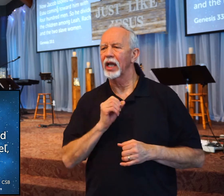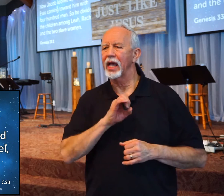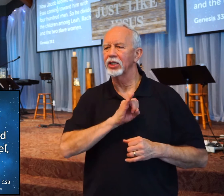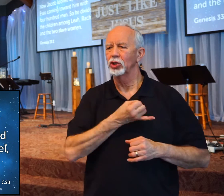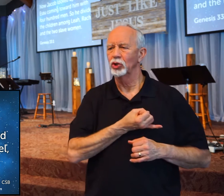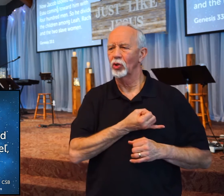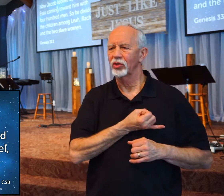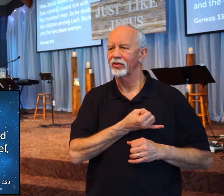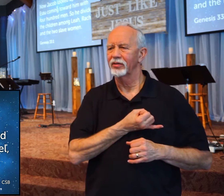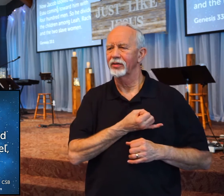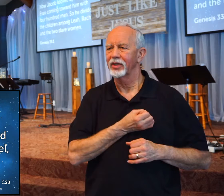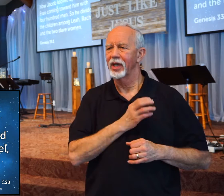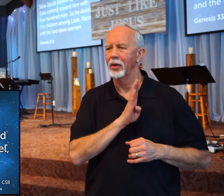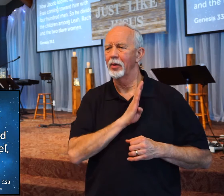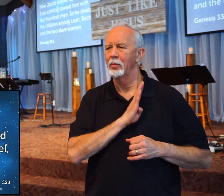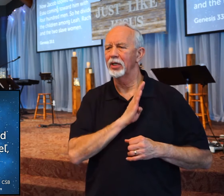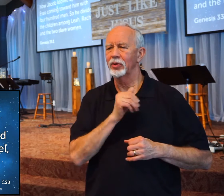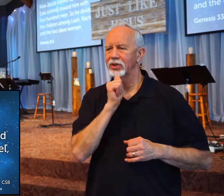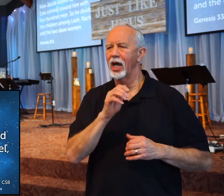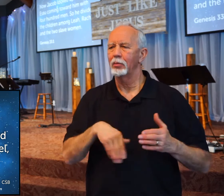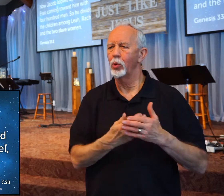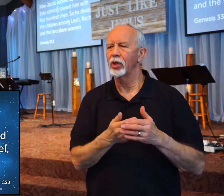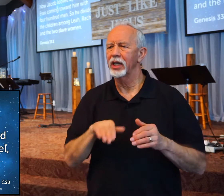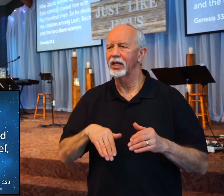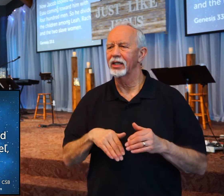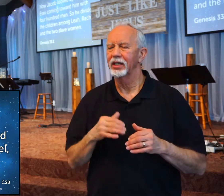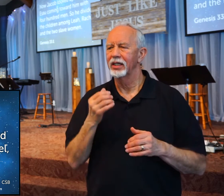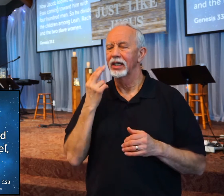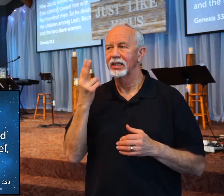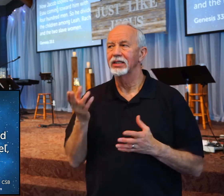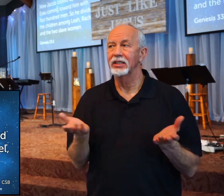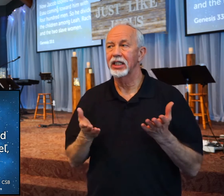born yet. You see what Jacob's doing?